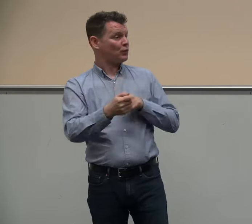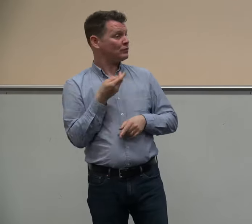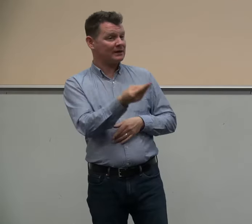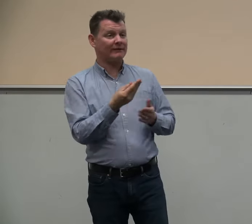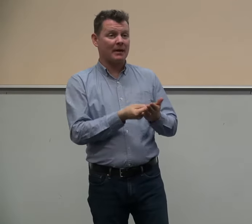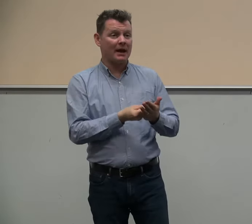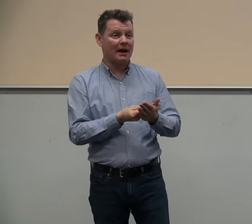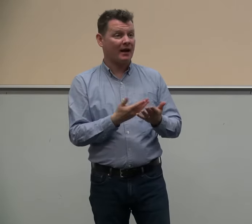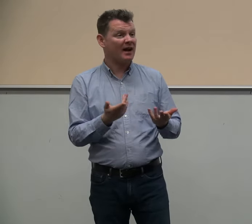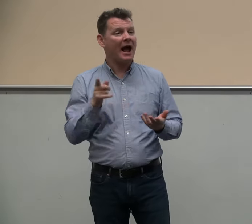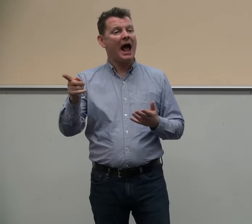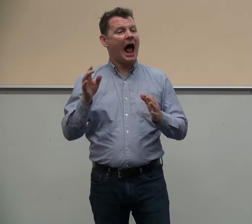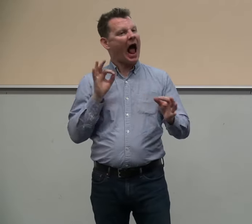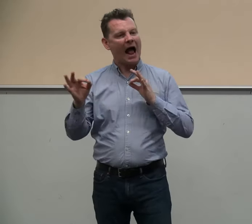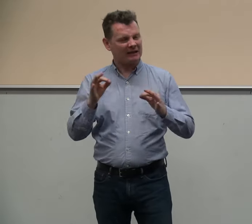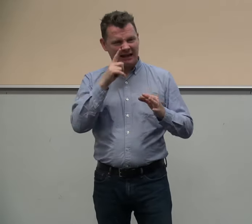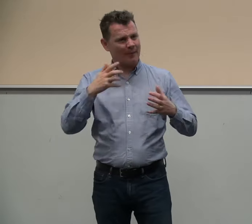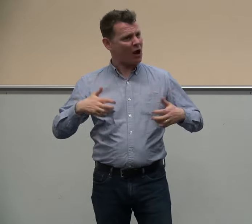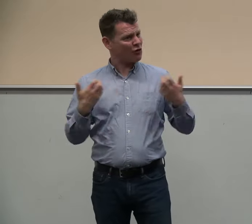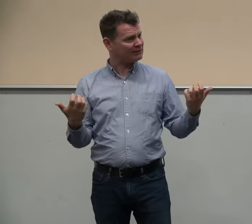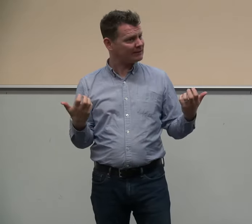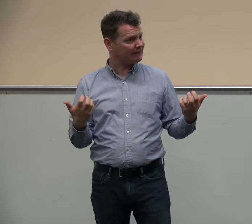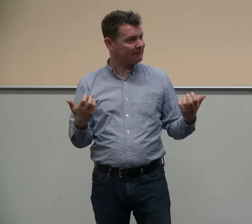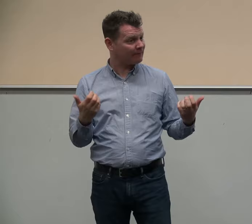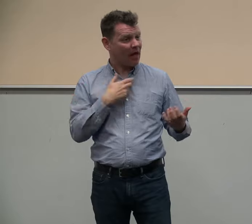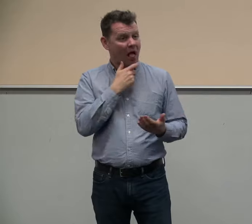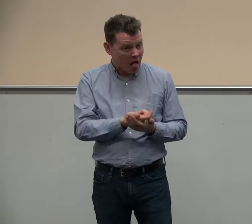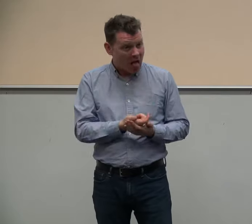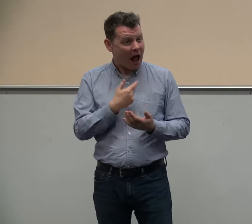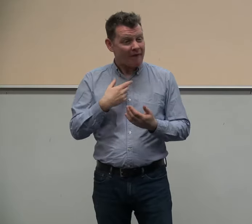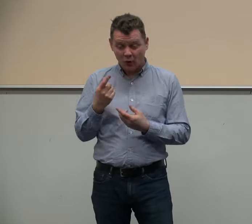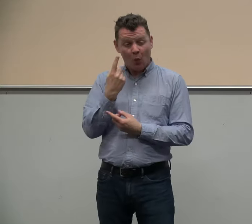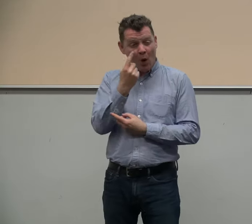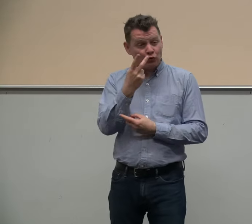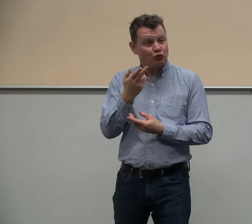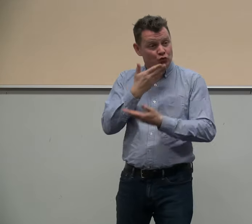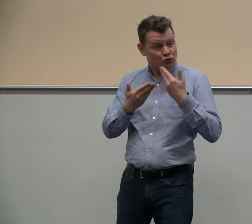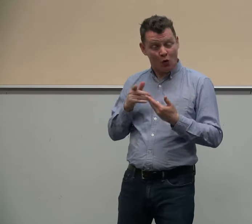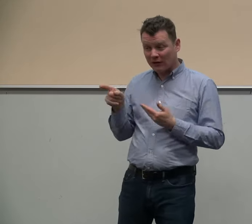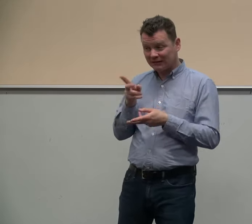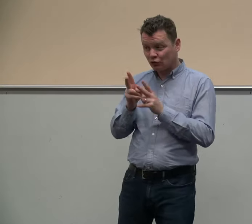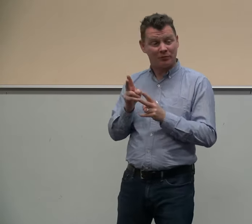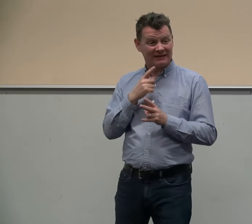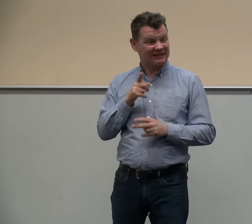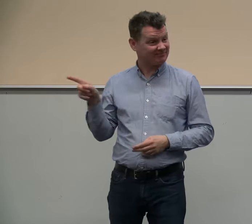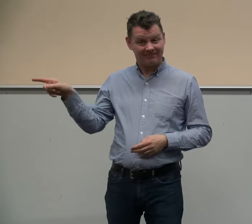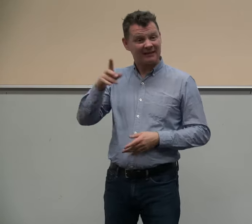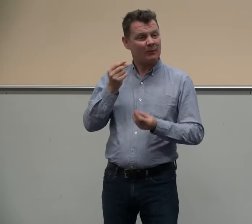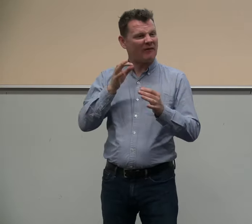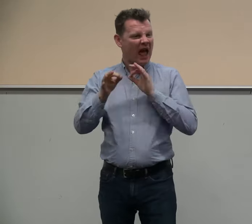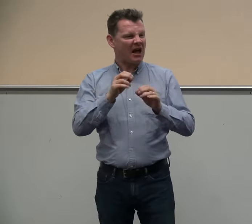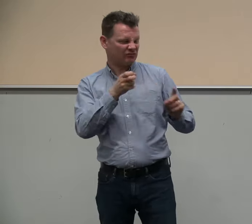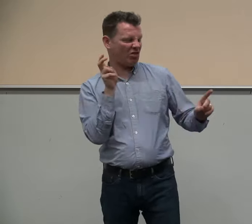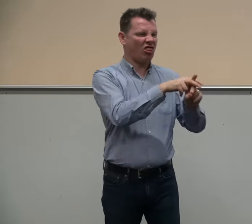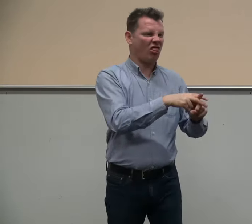often the actors are really aggressive, and I was told a couple of stories of verbal abuse from actors to interpreters